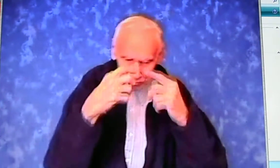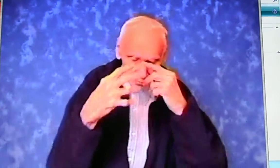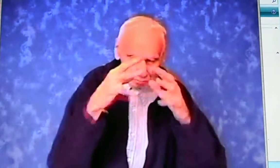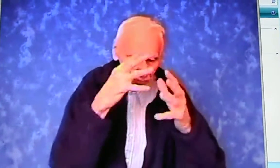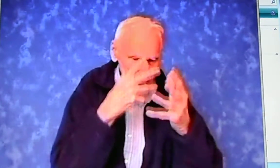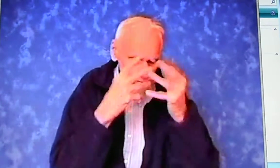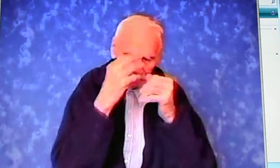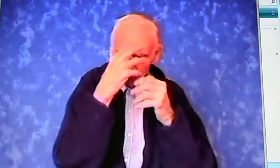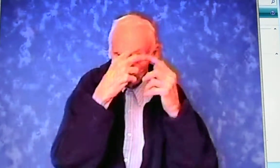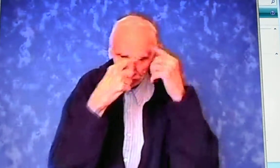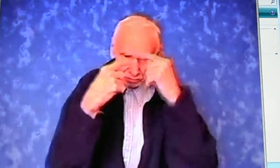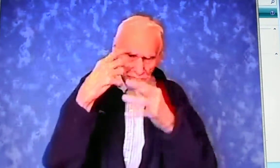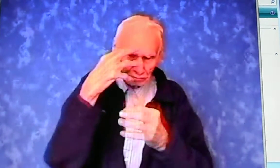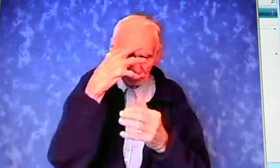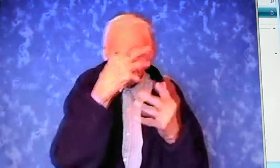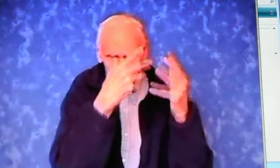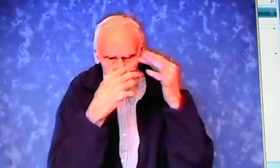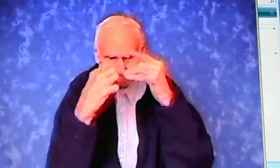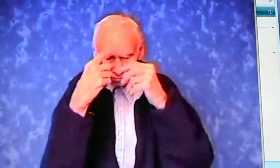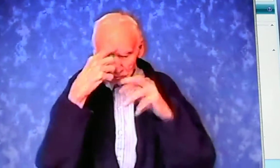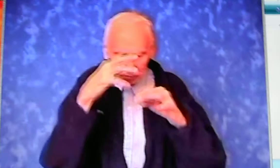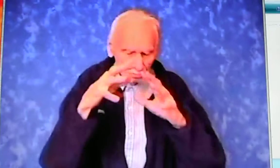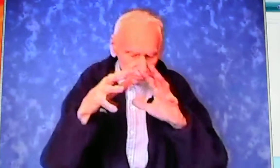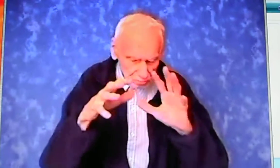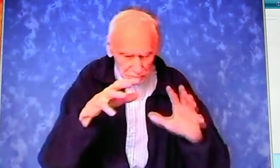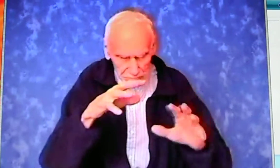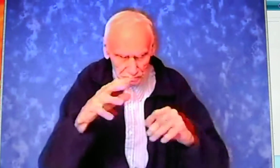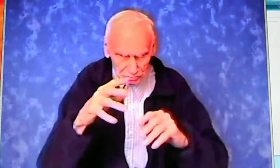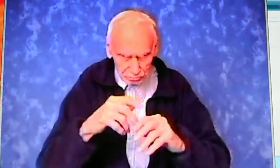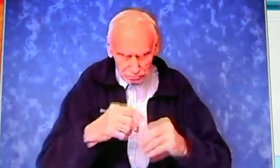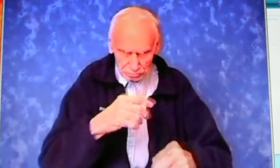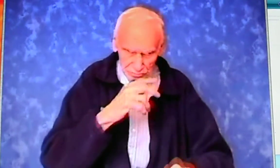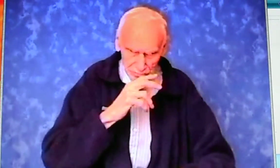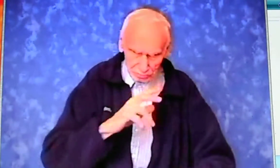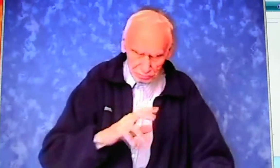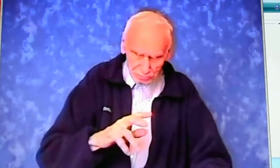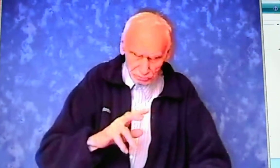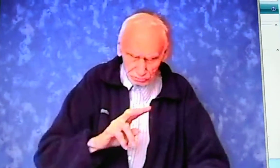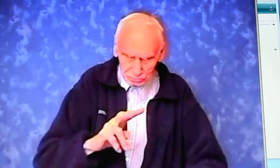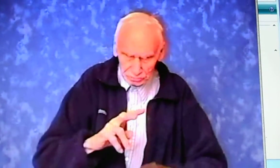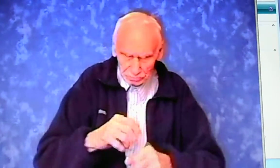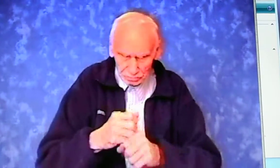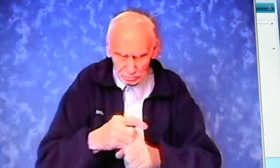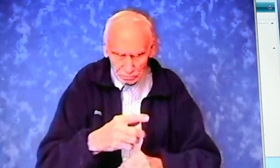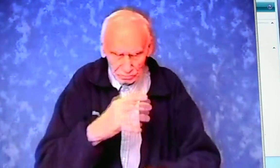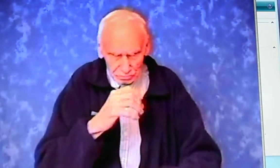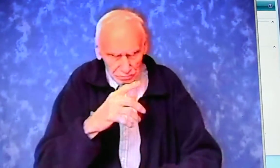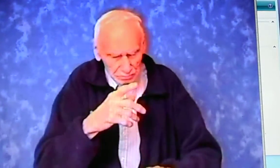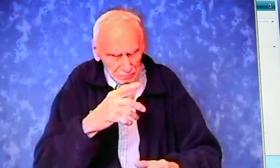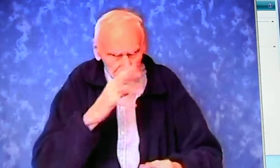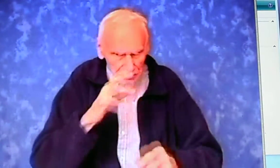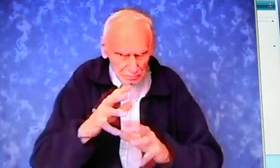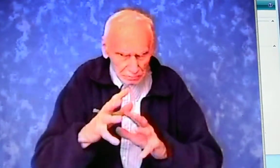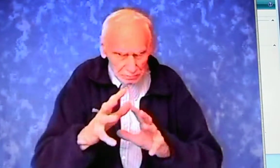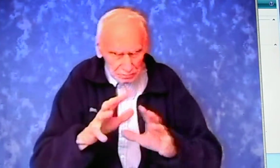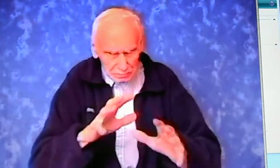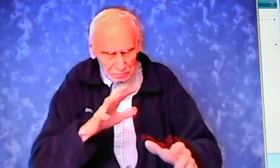So I remember being sick for a very long time and being in and out of it for quite a while. I believe I was about 2 years old during